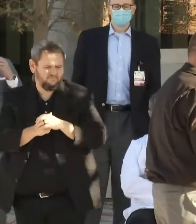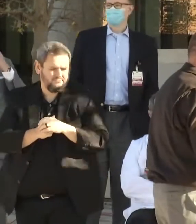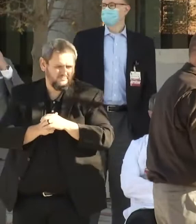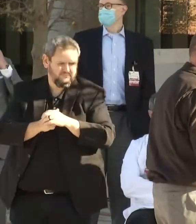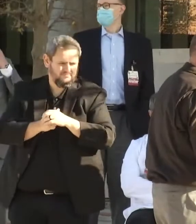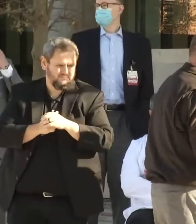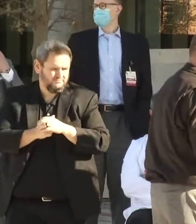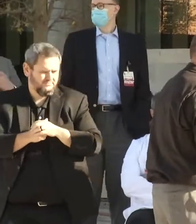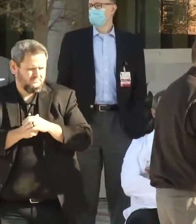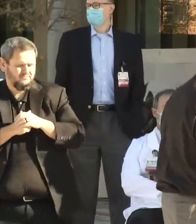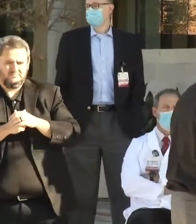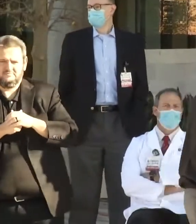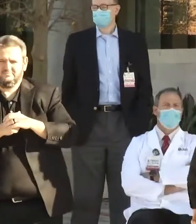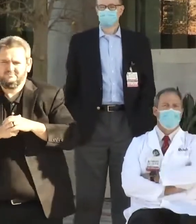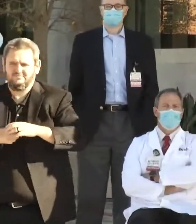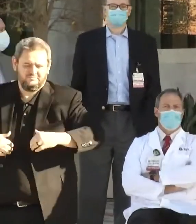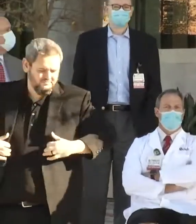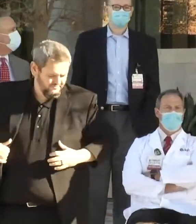Head, watch your head.